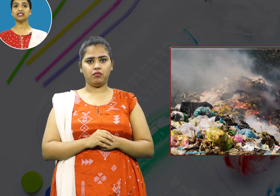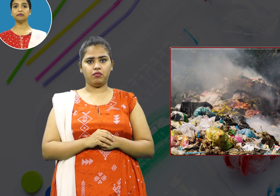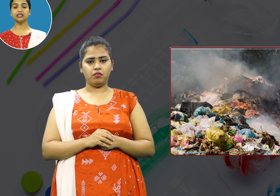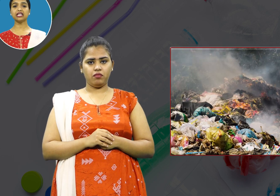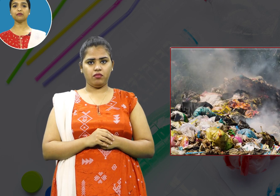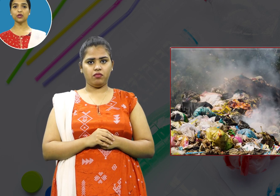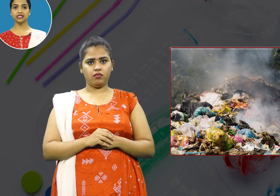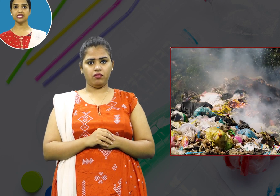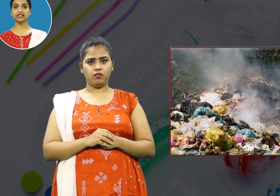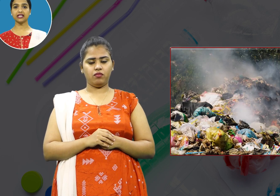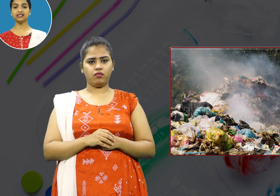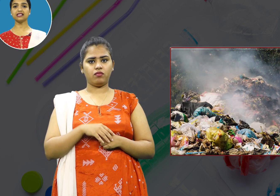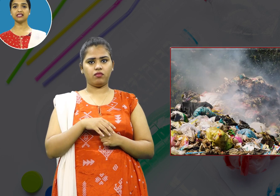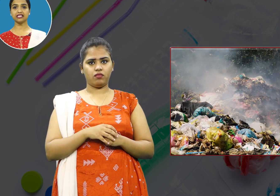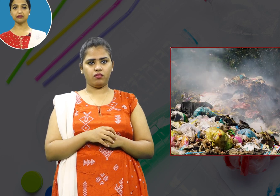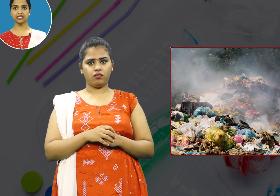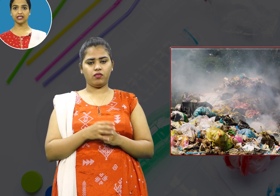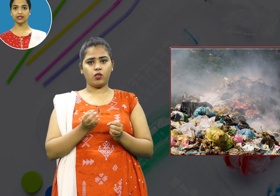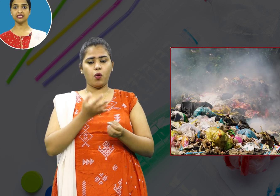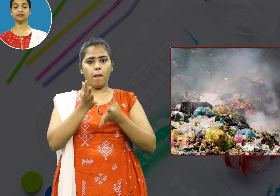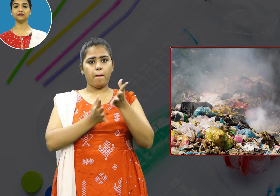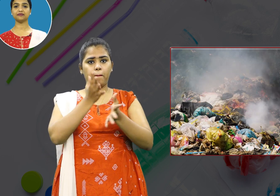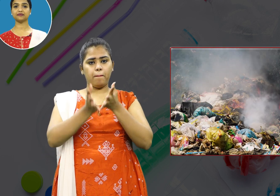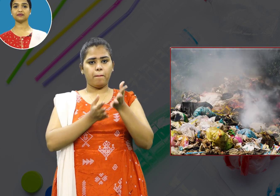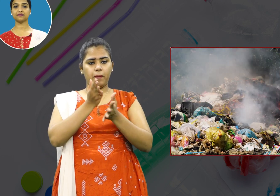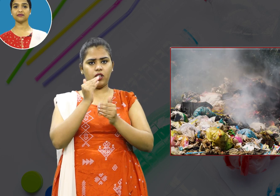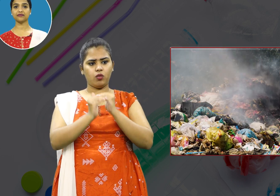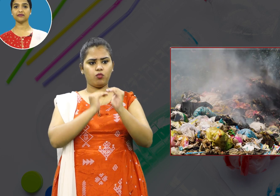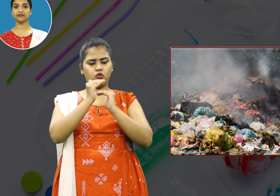Besides, the burning process in the synthetic material